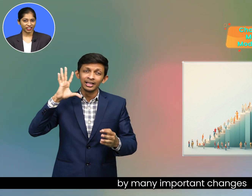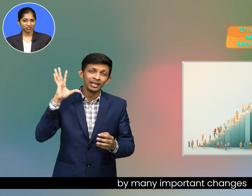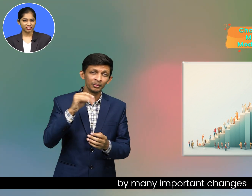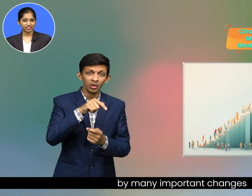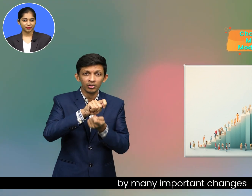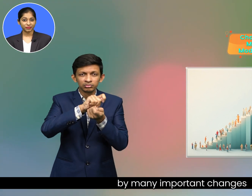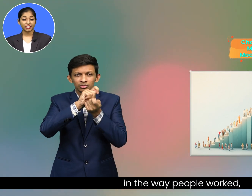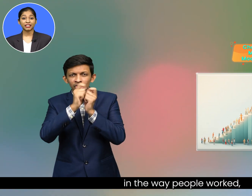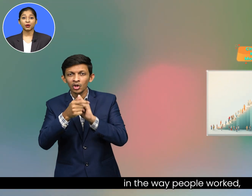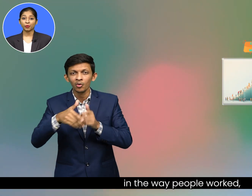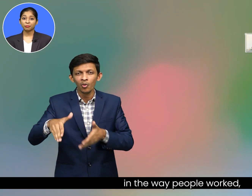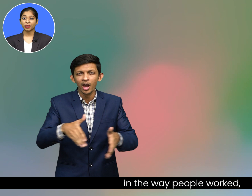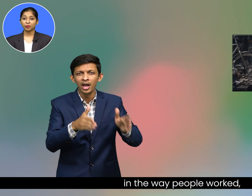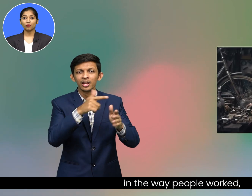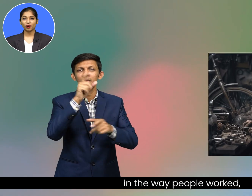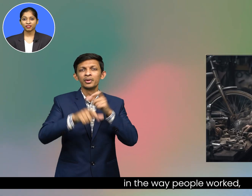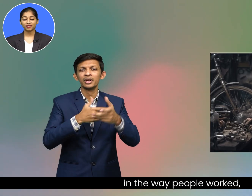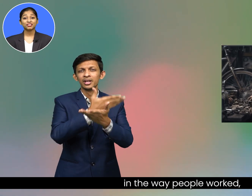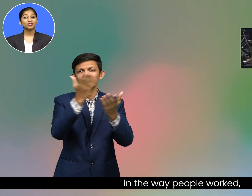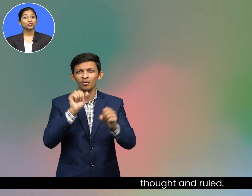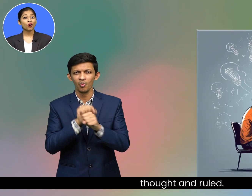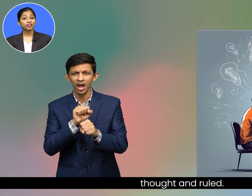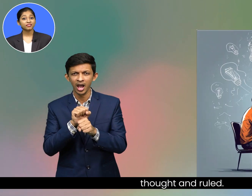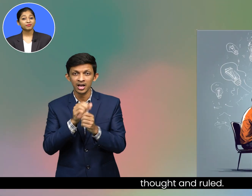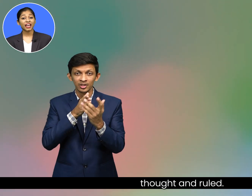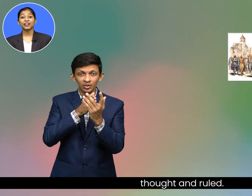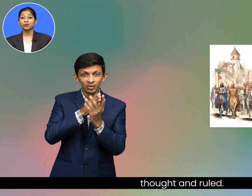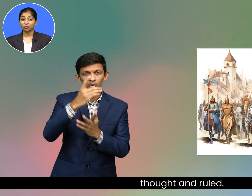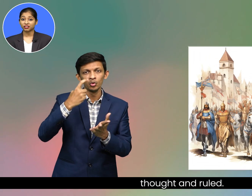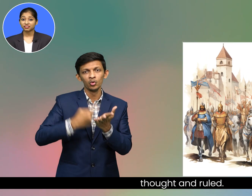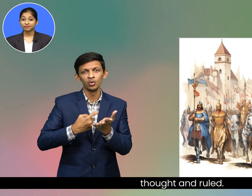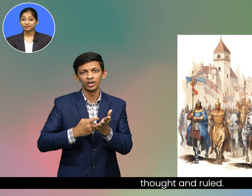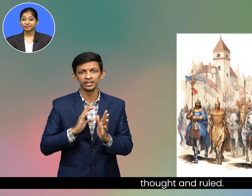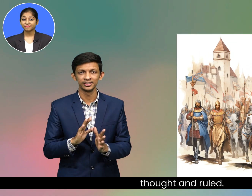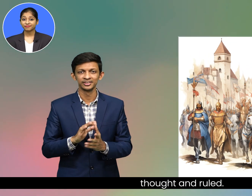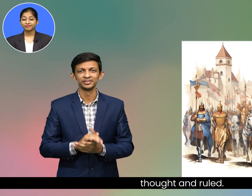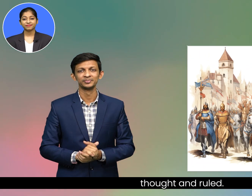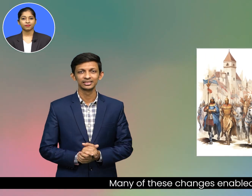important changes in the way people worked, thought, and ruled.